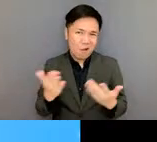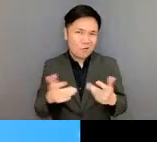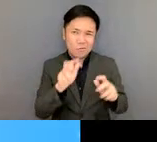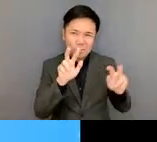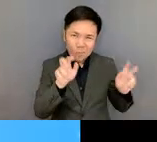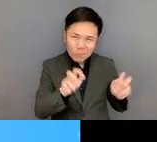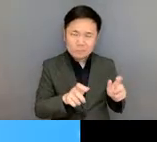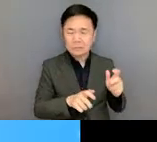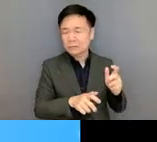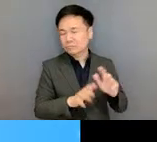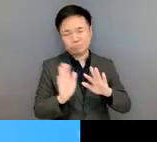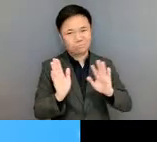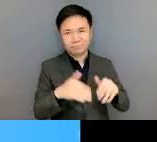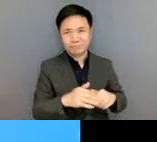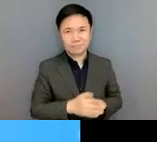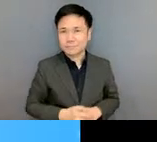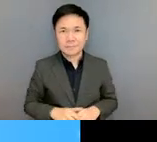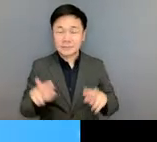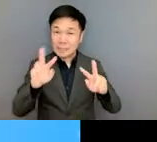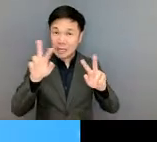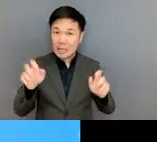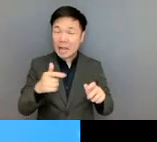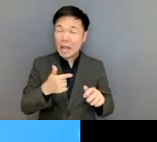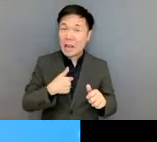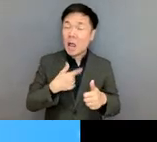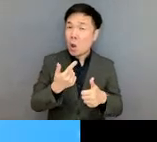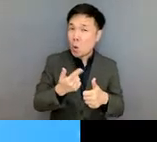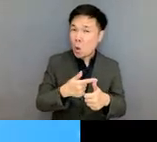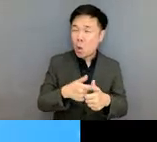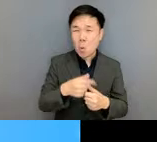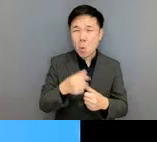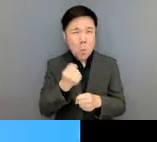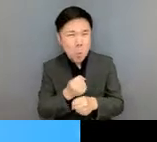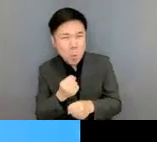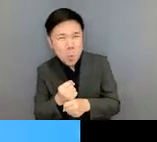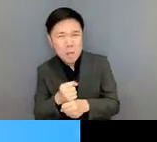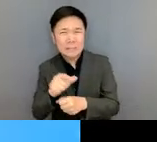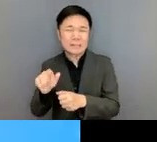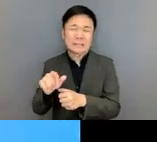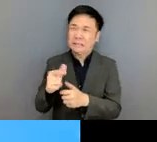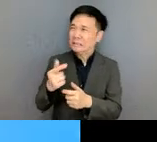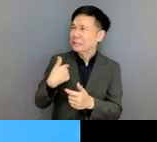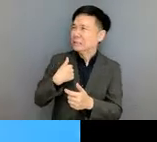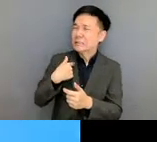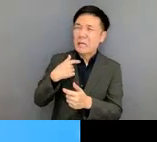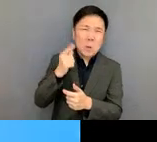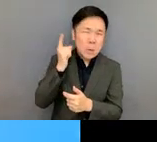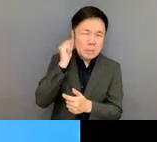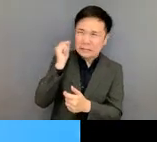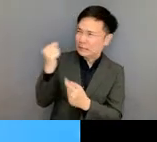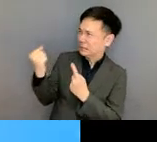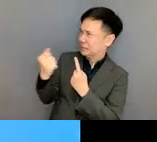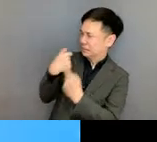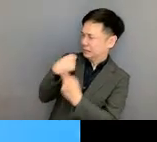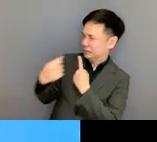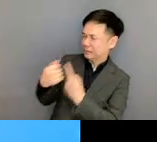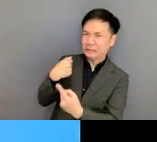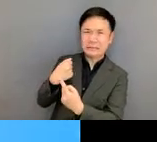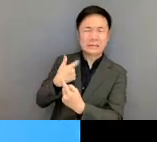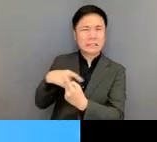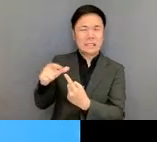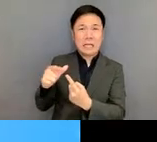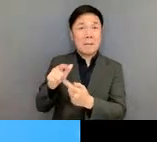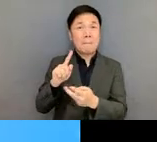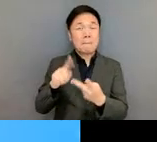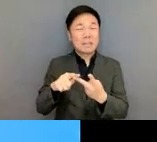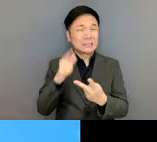gap, workplace harassment, and labor trafficking continue to hinder their